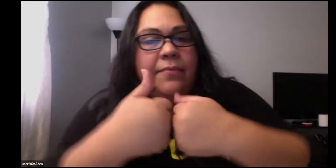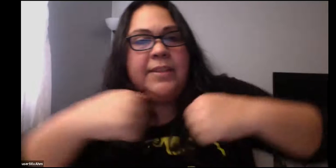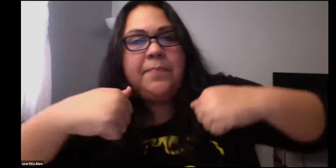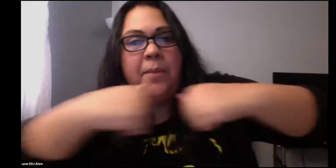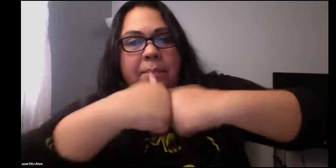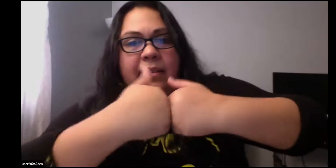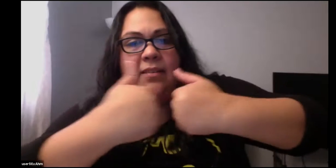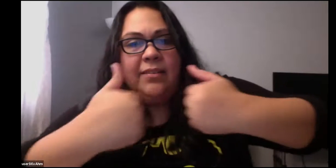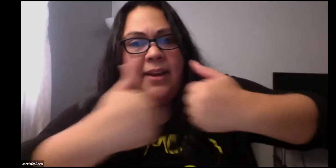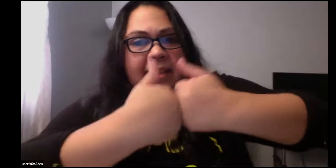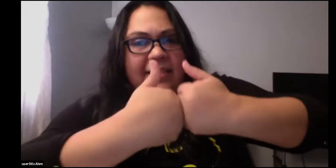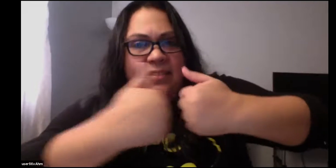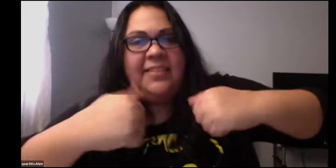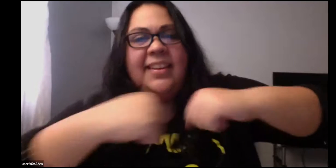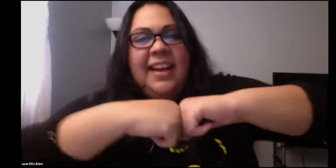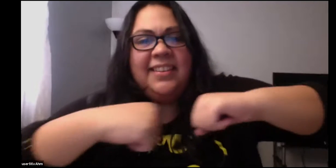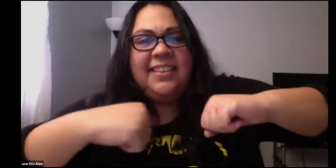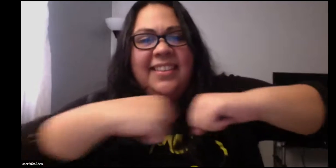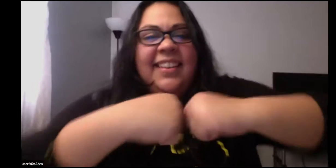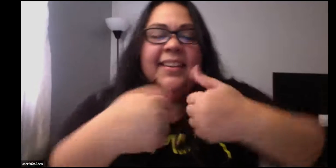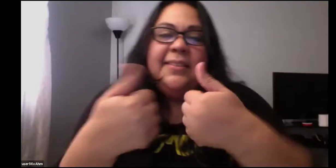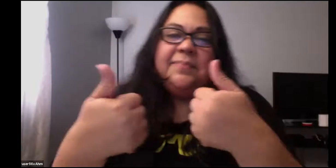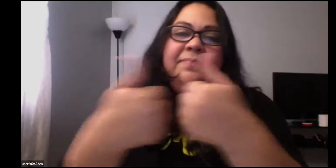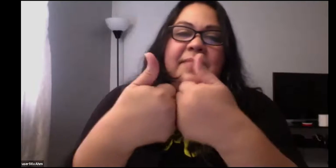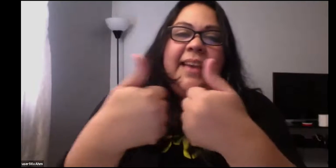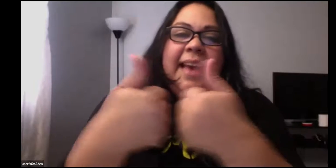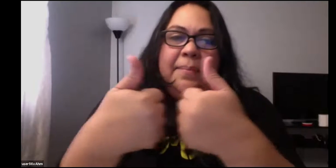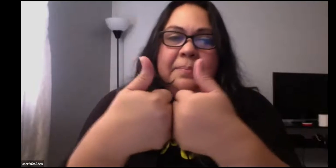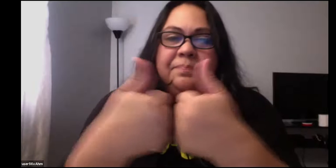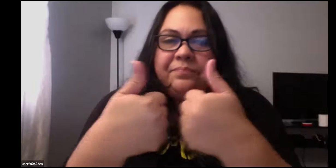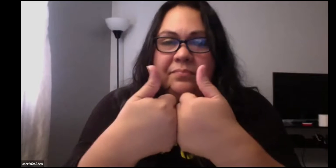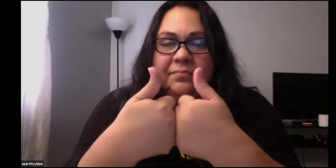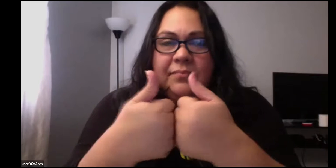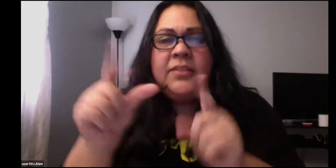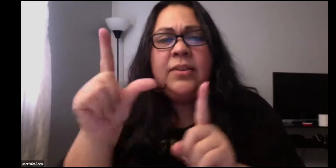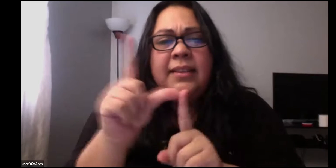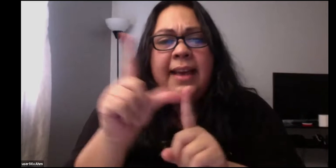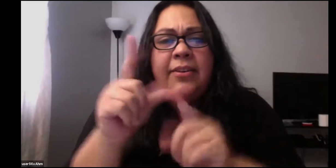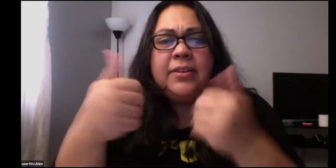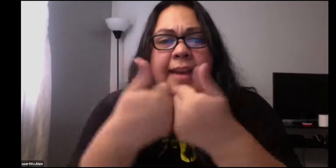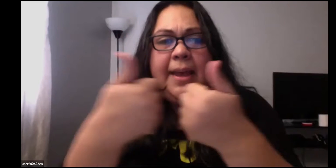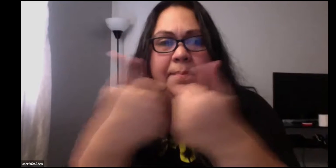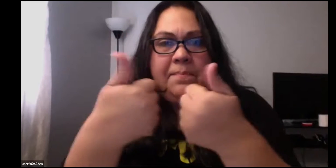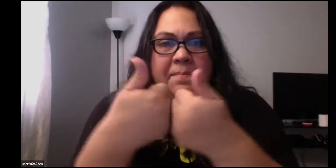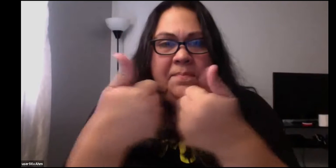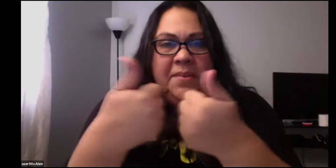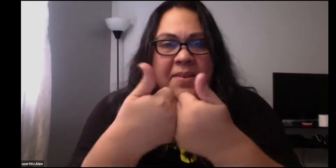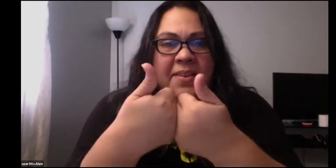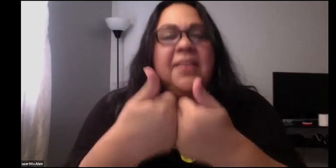fist bumping, right? Kind of. Game. So it's a letters game.